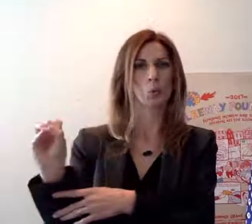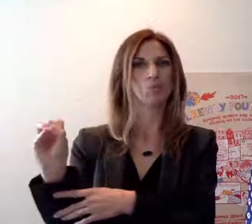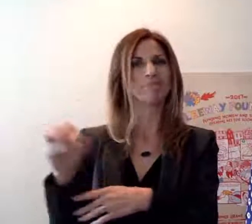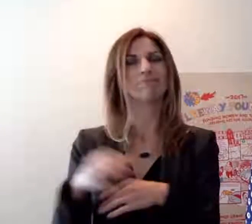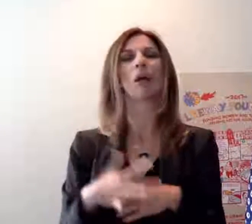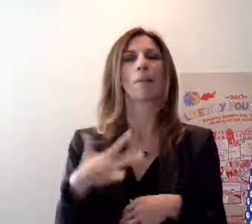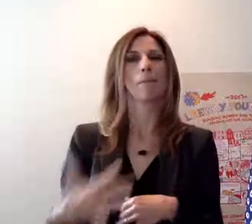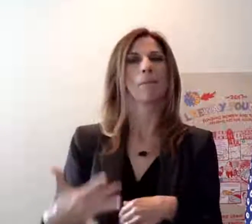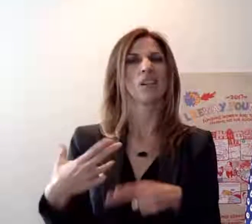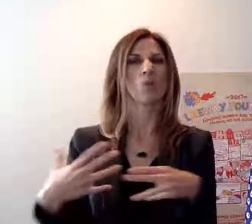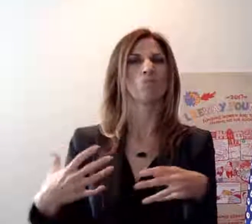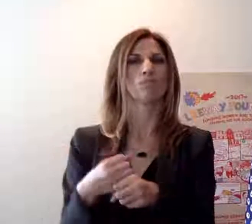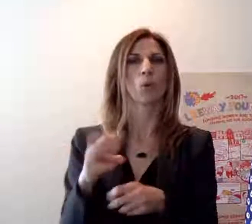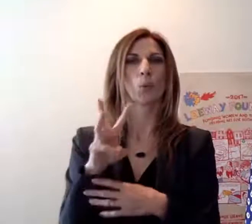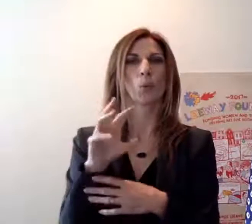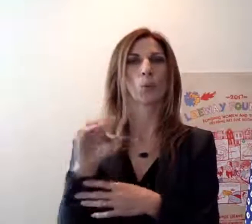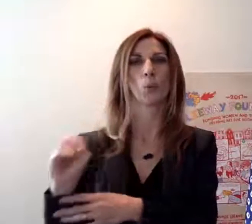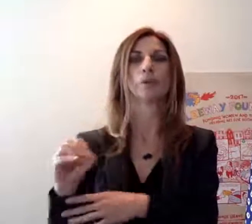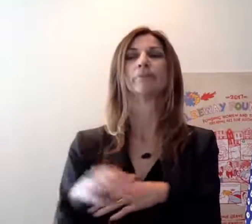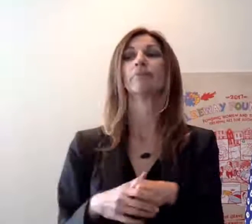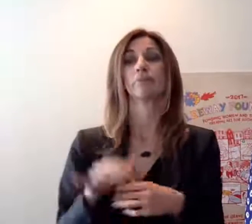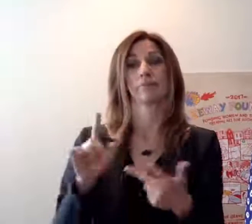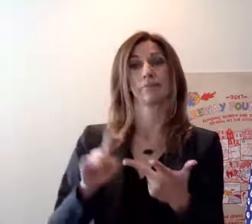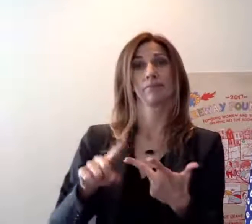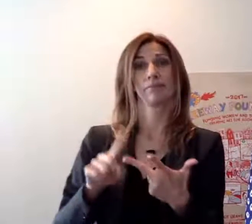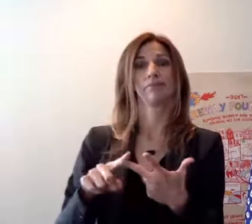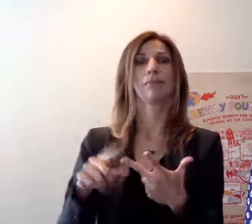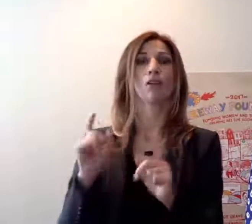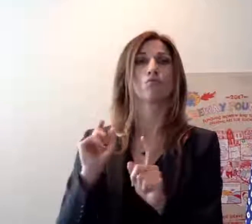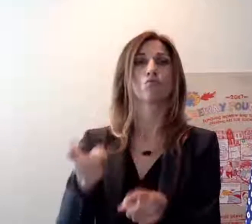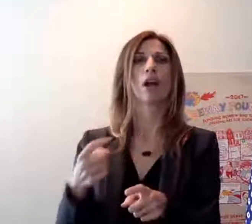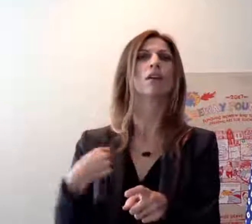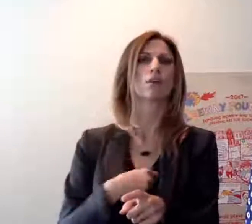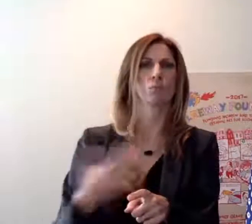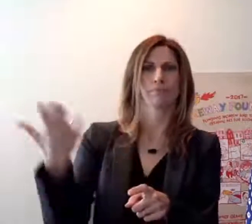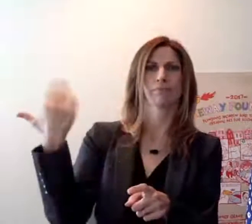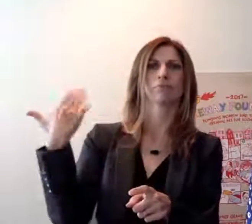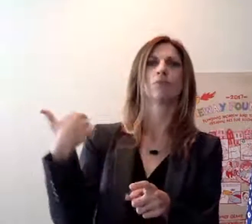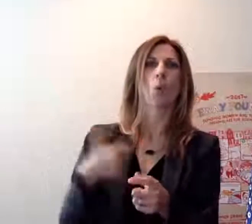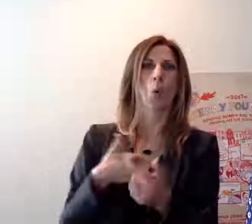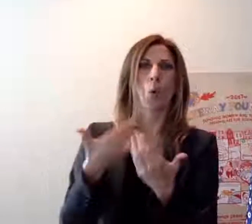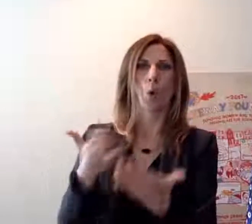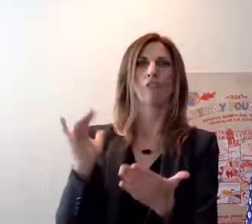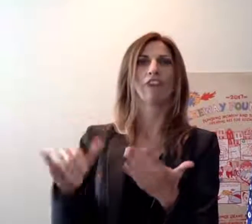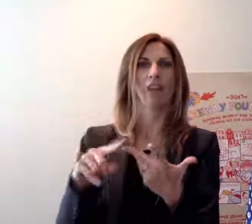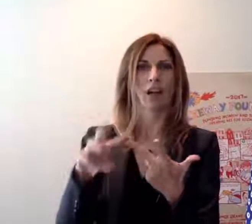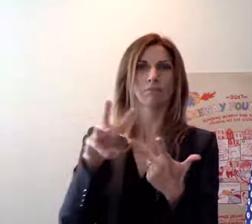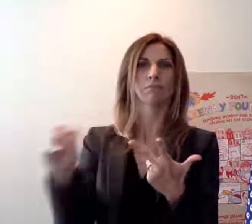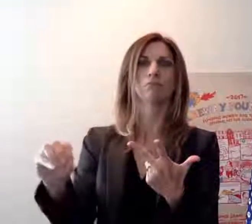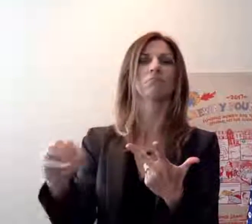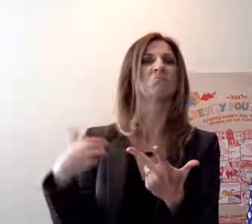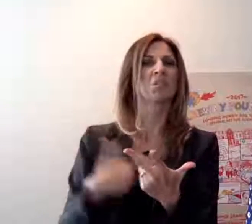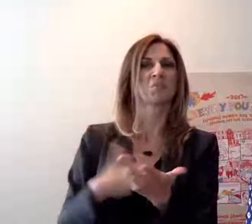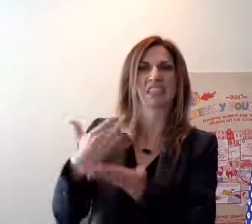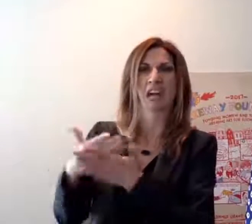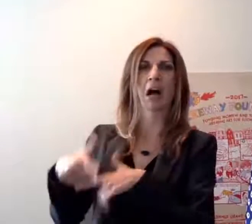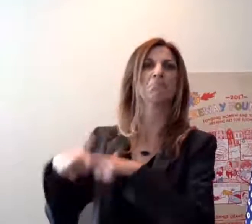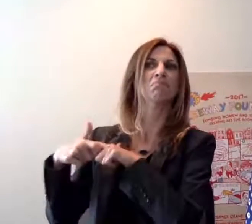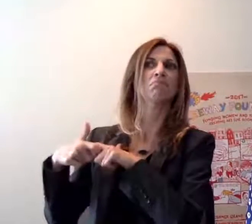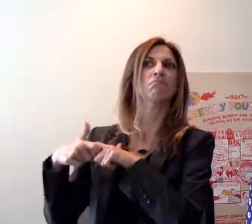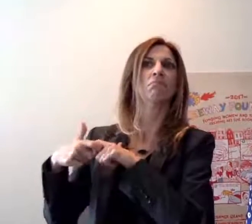WOO. This is a grant that Leeway used to offer in the past and stopped, and then